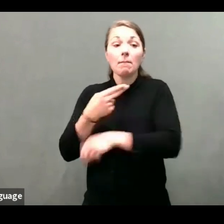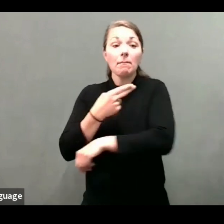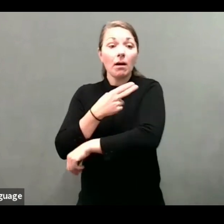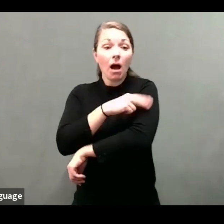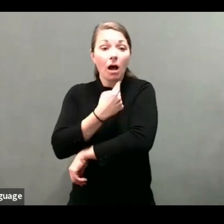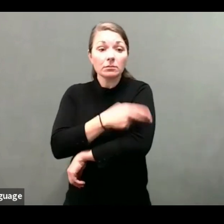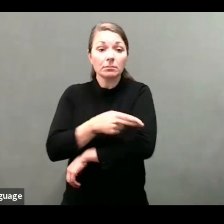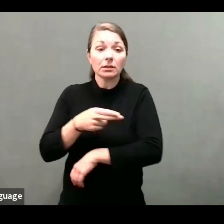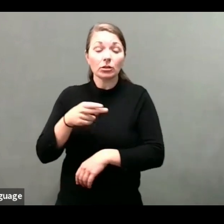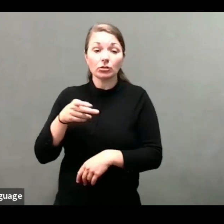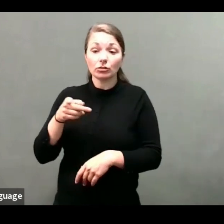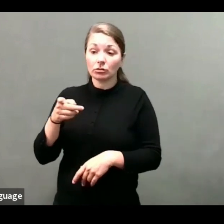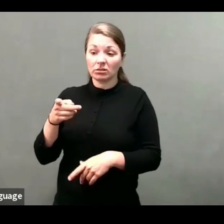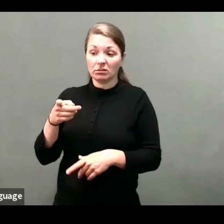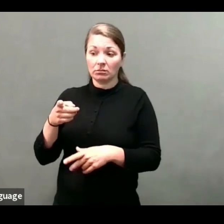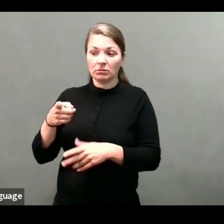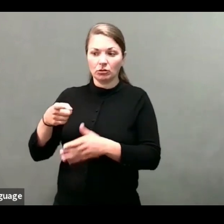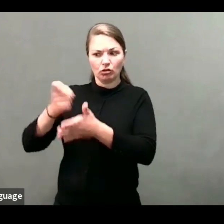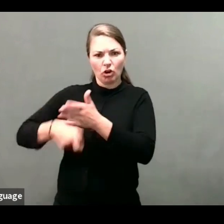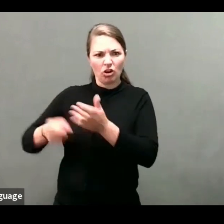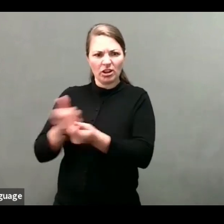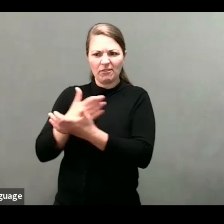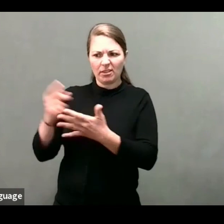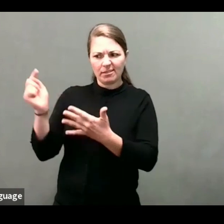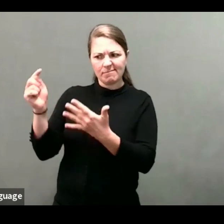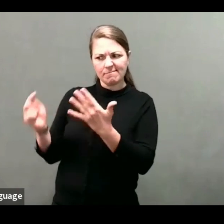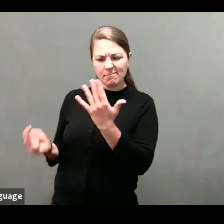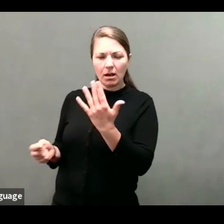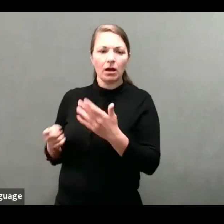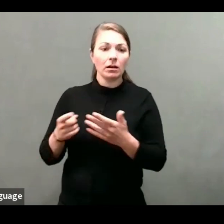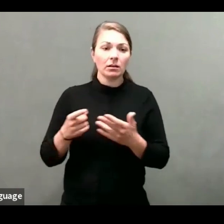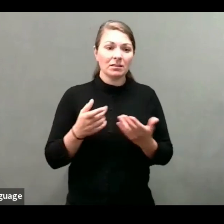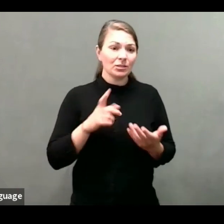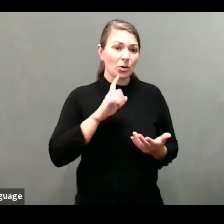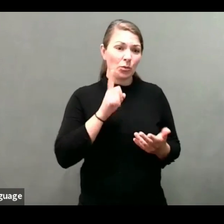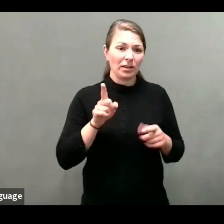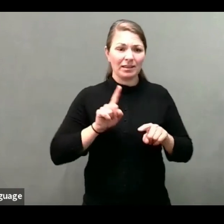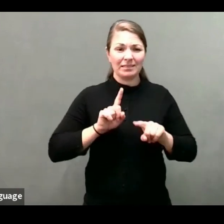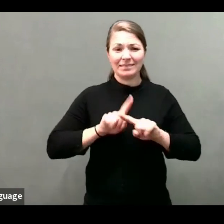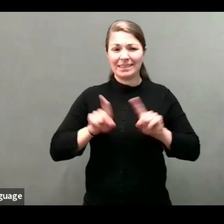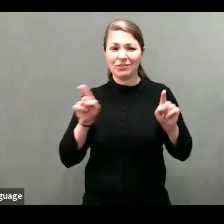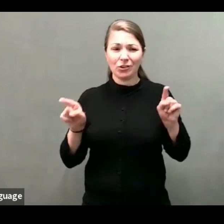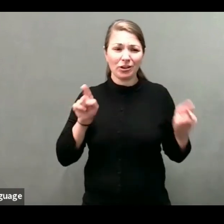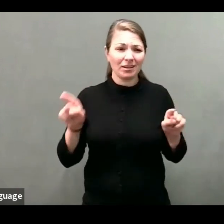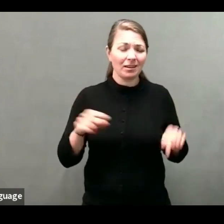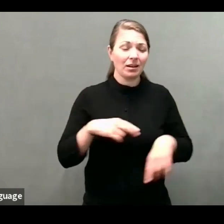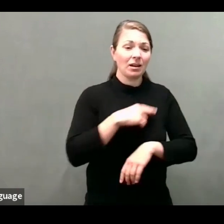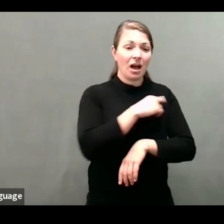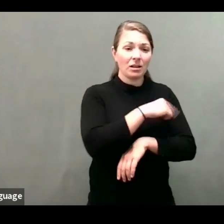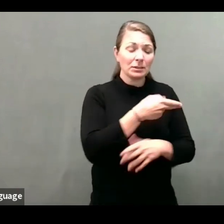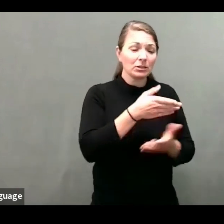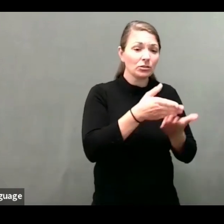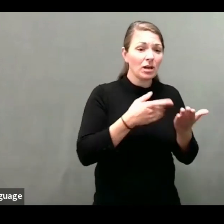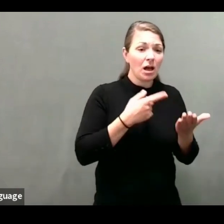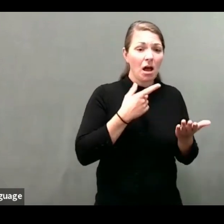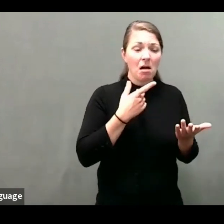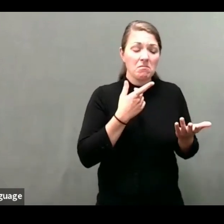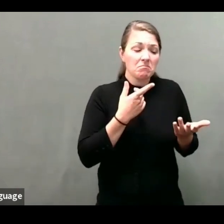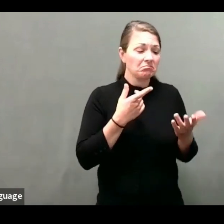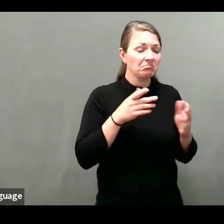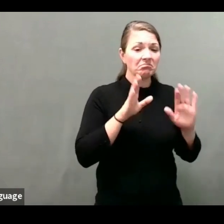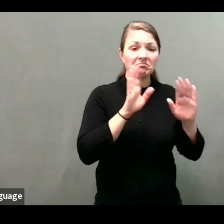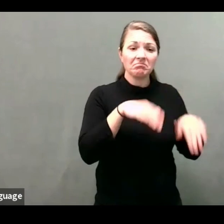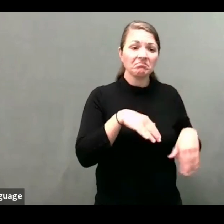a single dime on a bill from them. Others will kind of nickel and dime and charge for everything that isn't